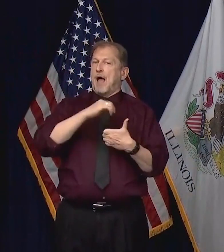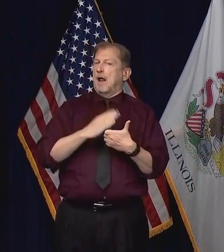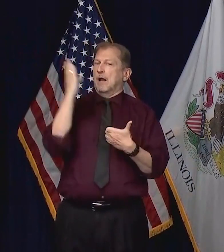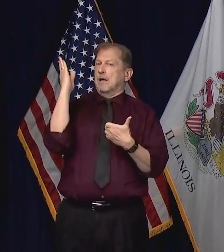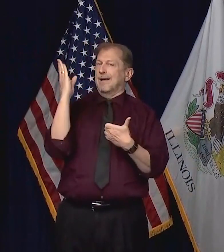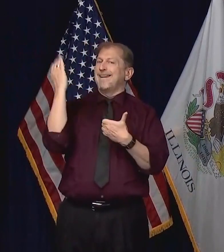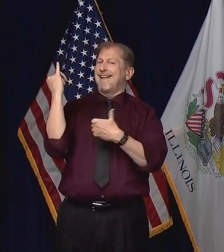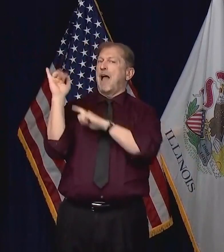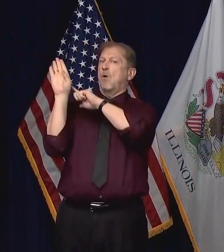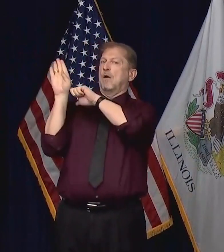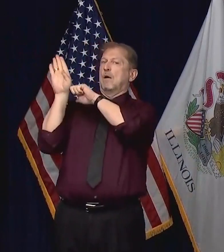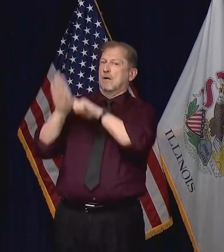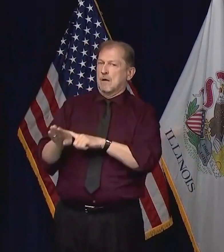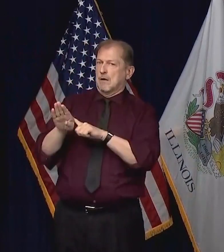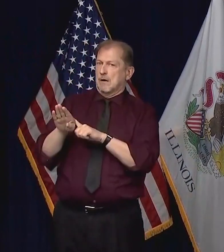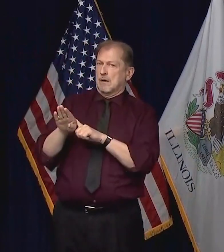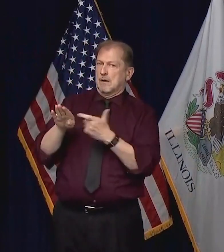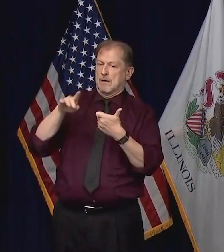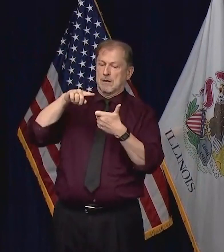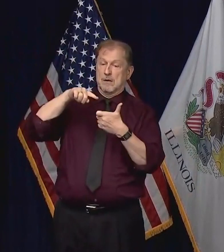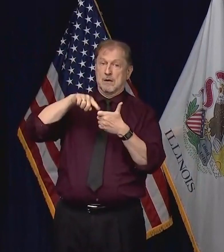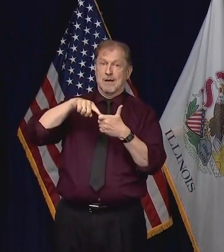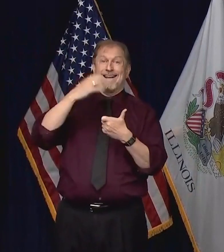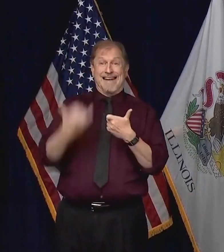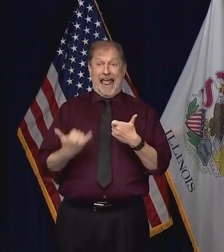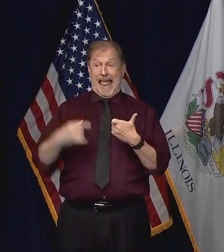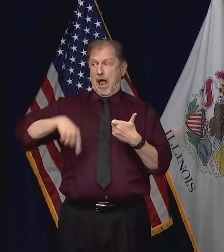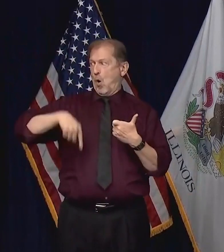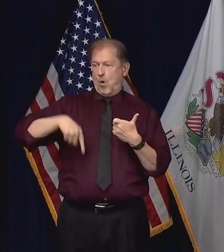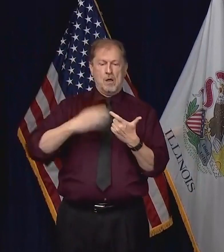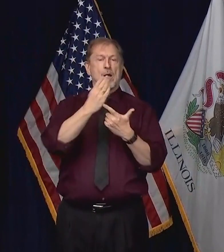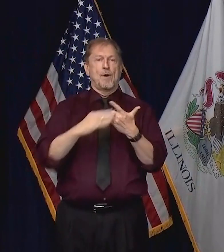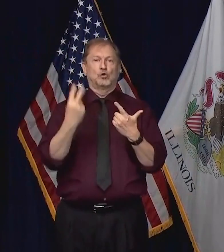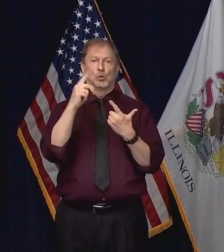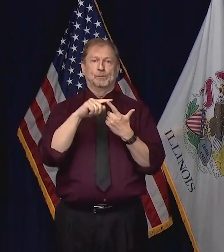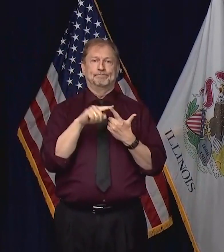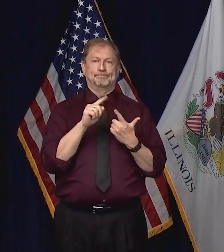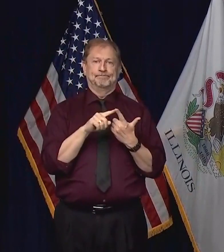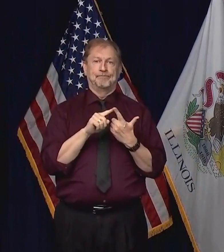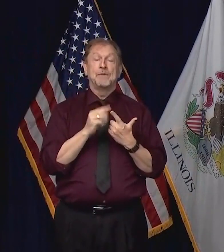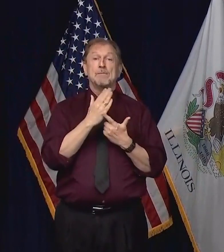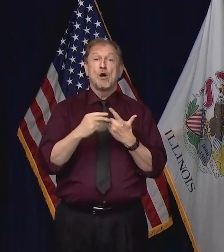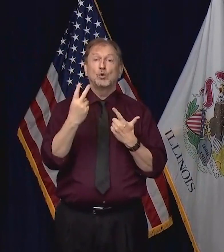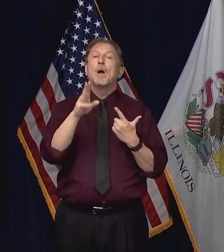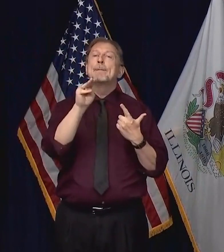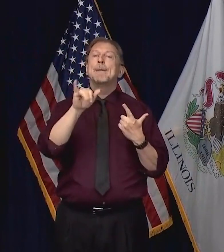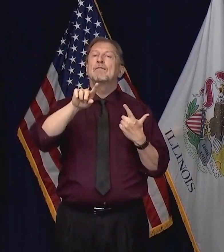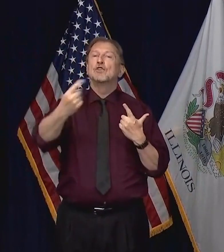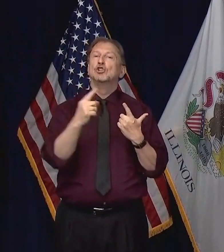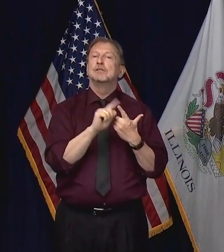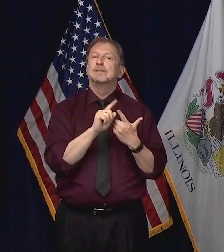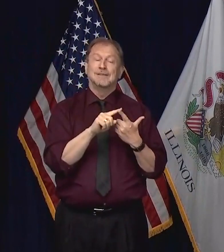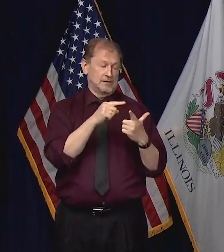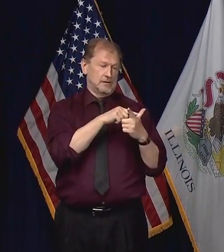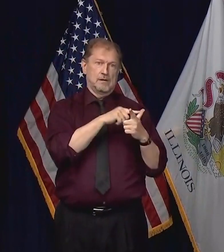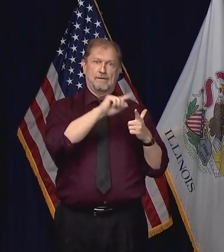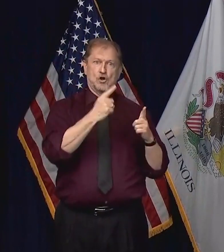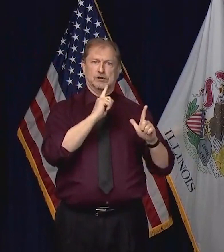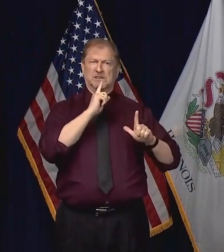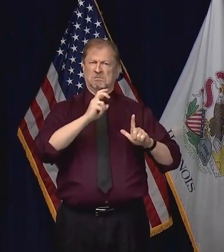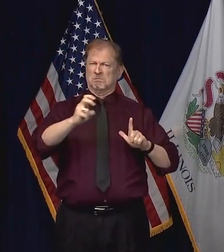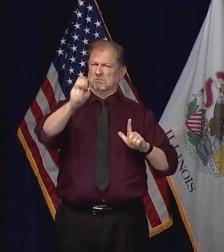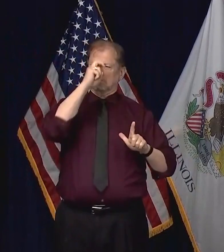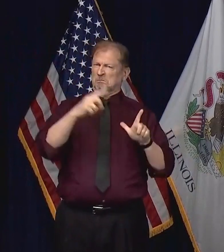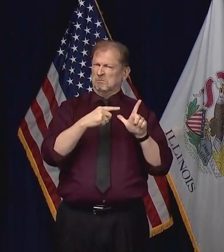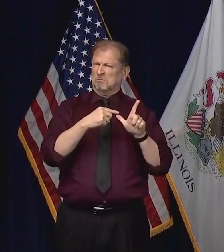we're in now, that's phase two, the phase that we entered into with the new May 1st modified stay-at-home order. Many